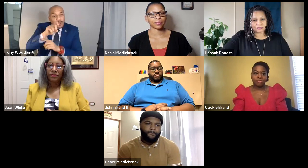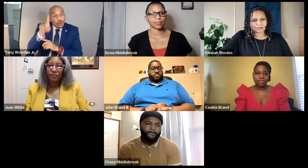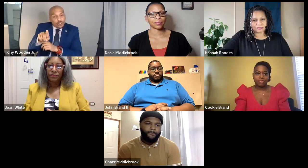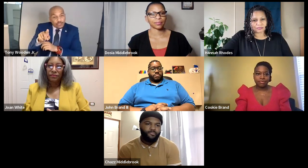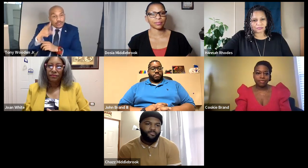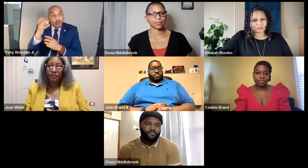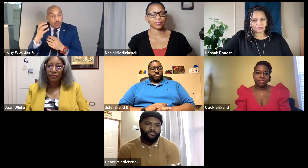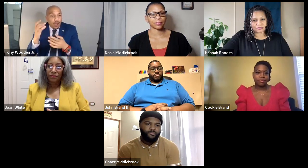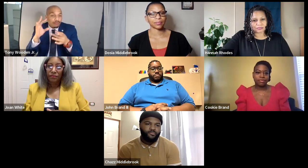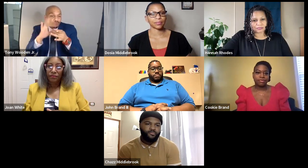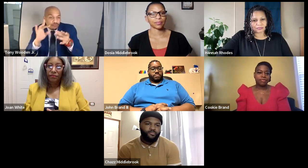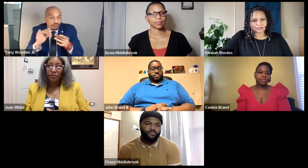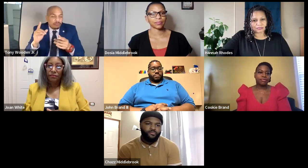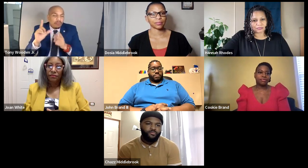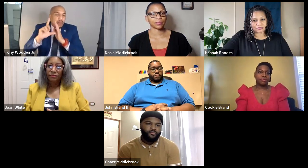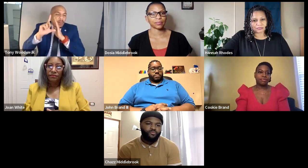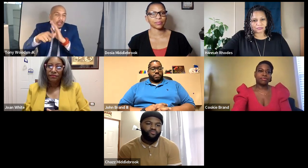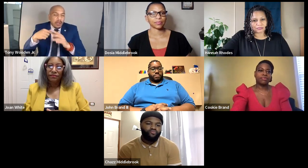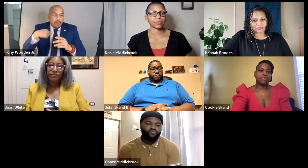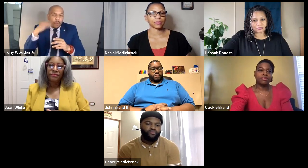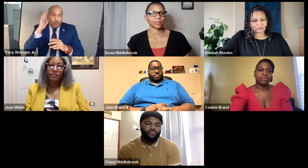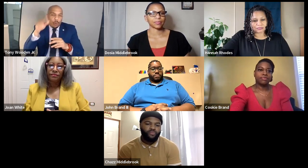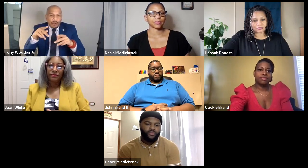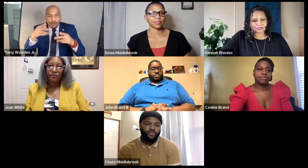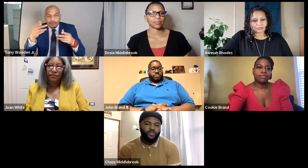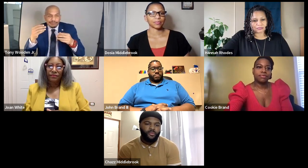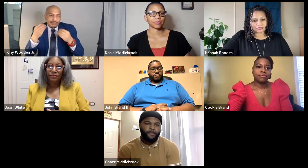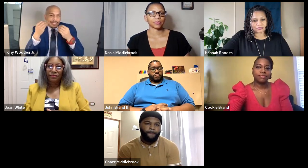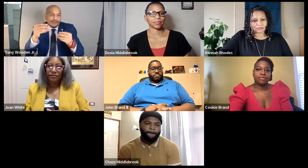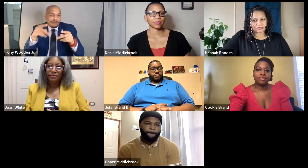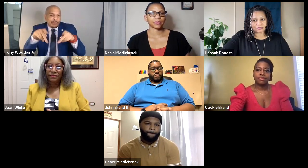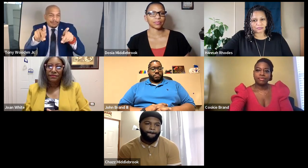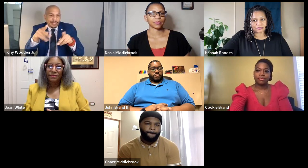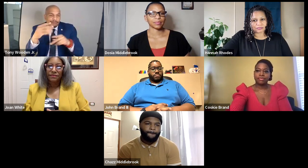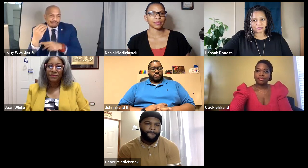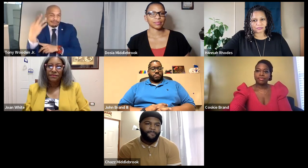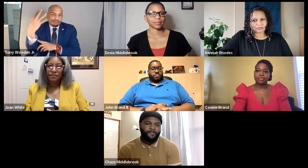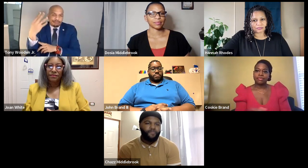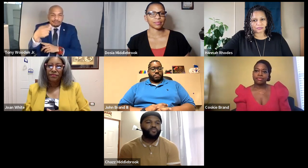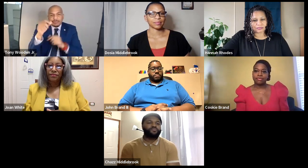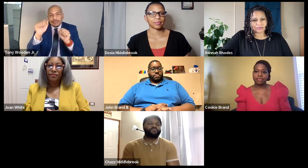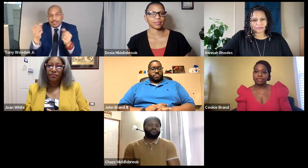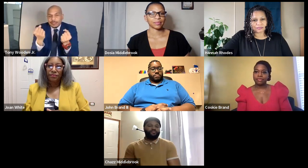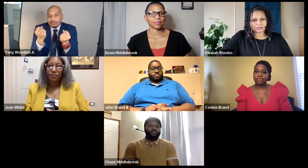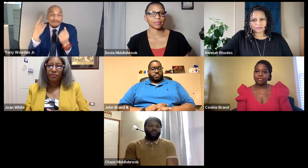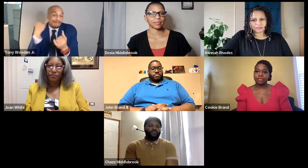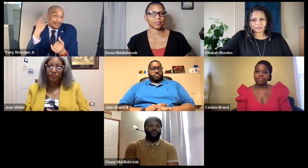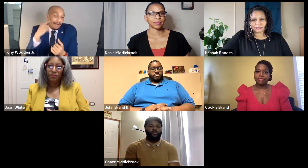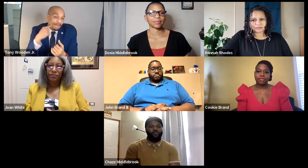so, but later on during the question and answer section, we'll be giving you permission to turn your camera on and